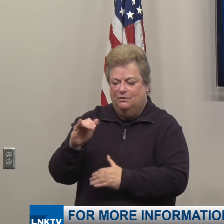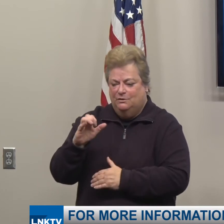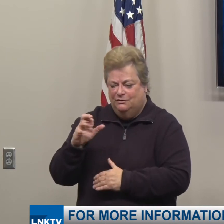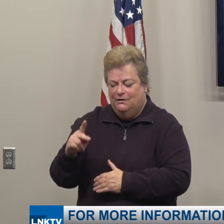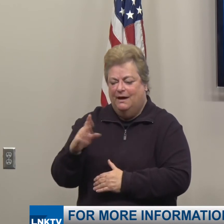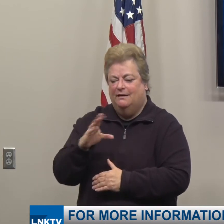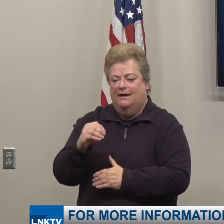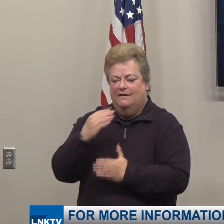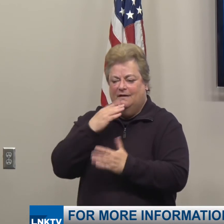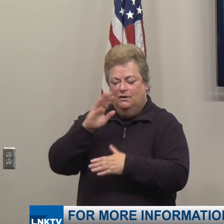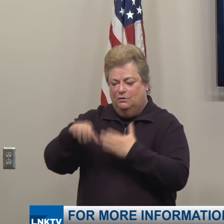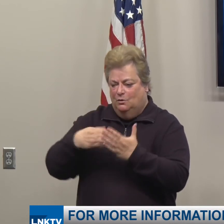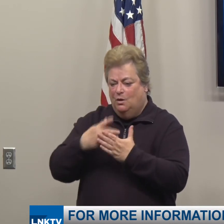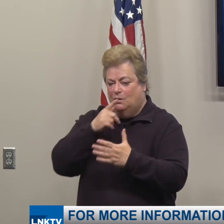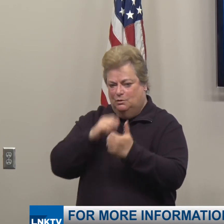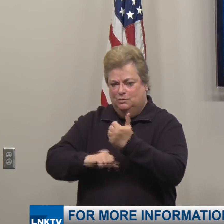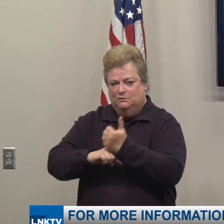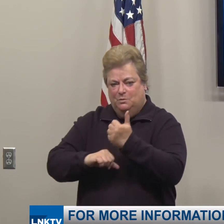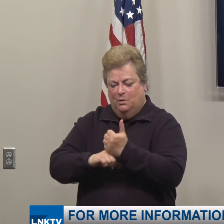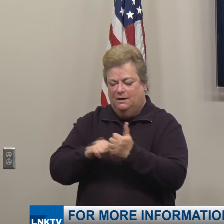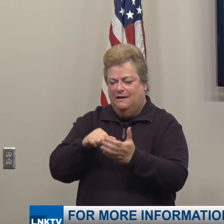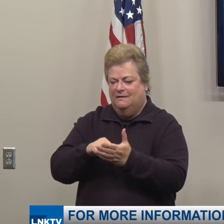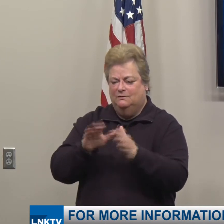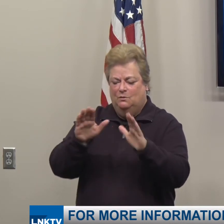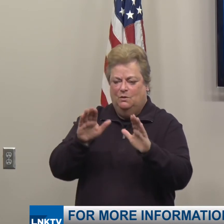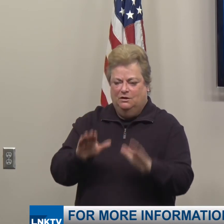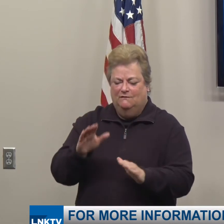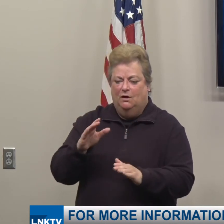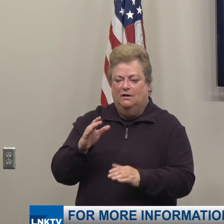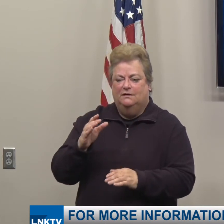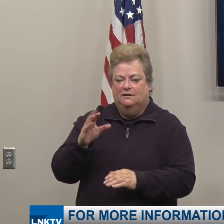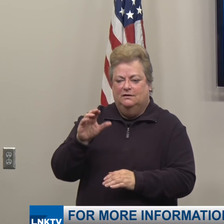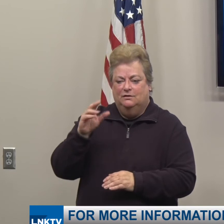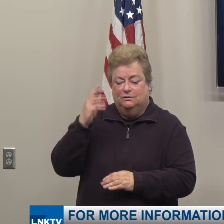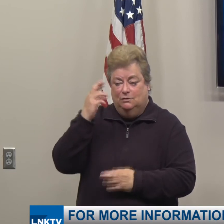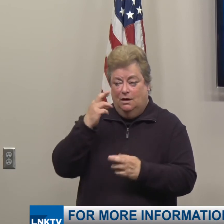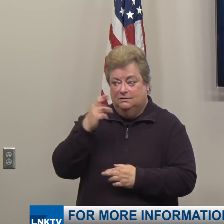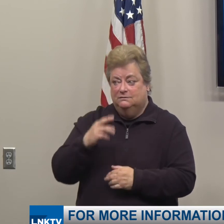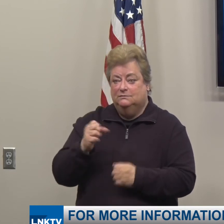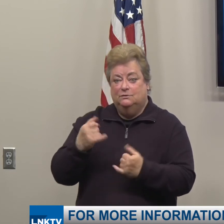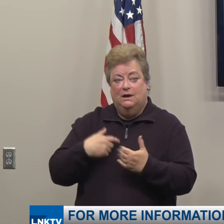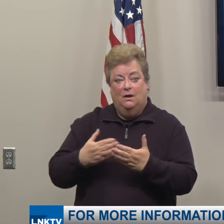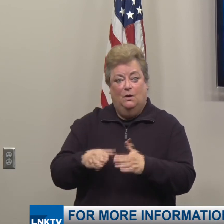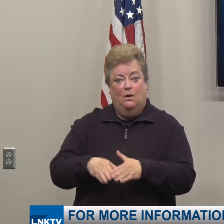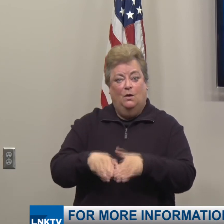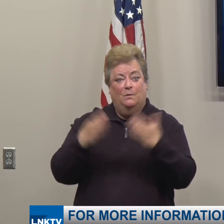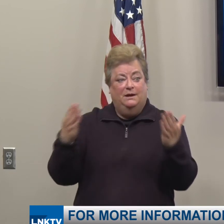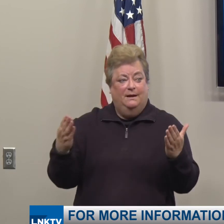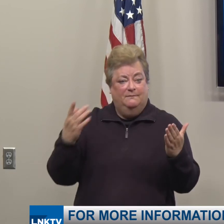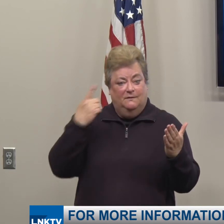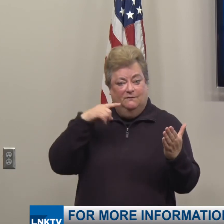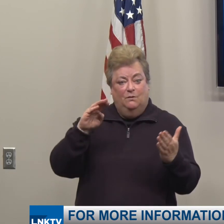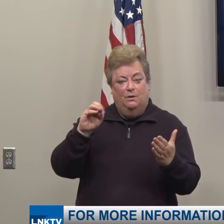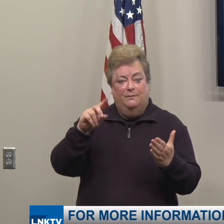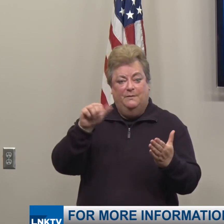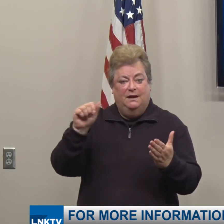thank you to all who are supporting this great cause. And with that, I'll open it up to questions from the media.